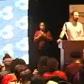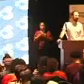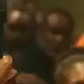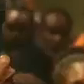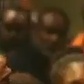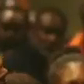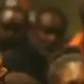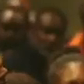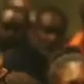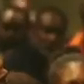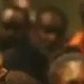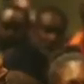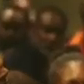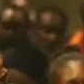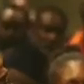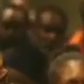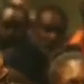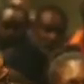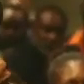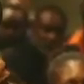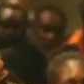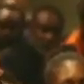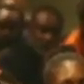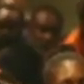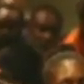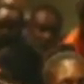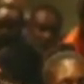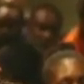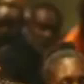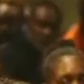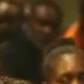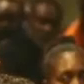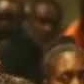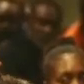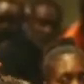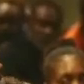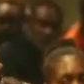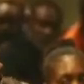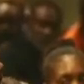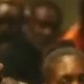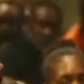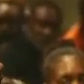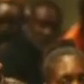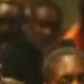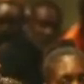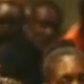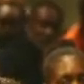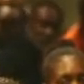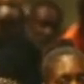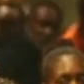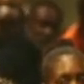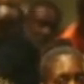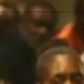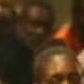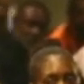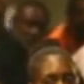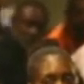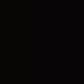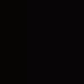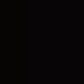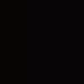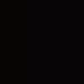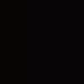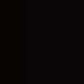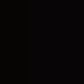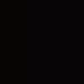and we will take this country digitally so that we can remove some of those legacy systems that exist in